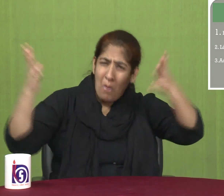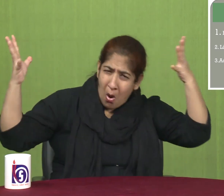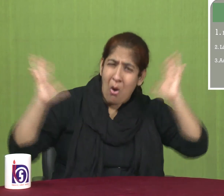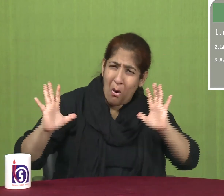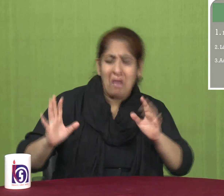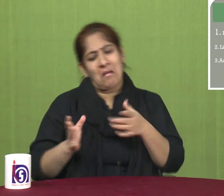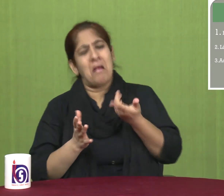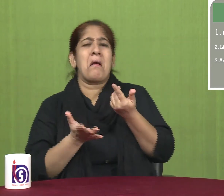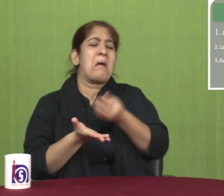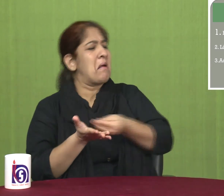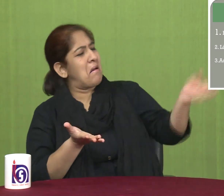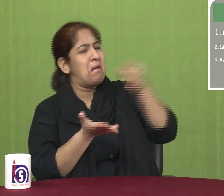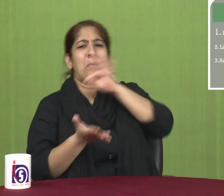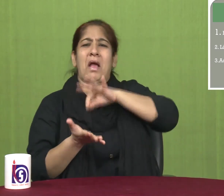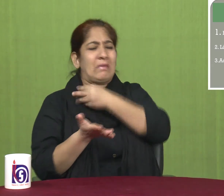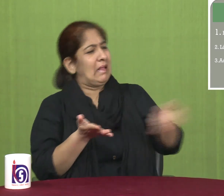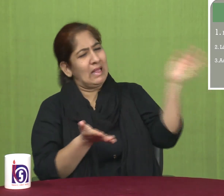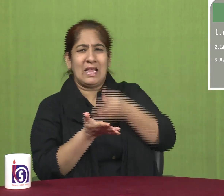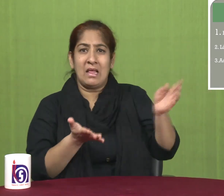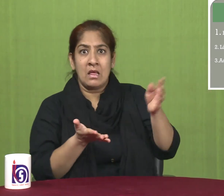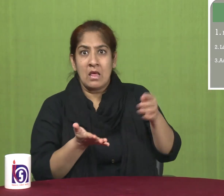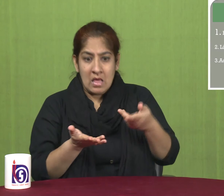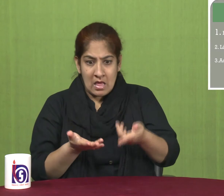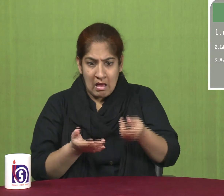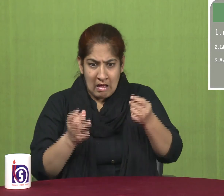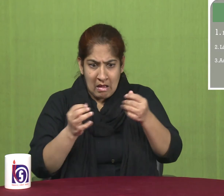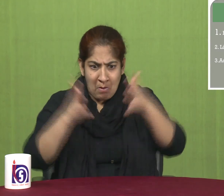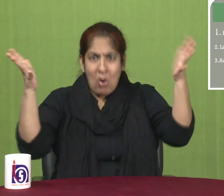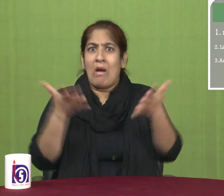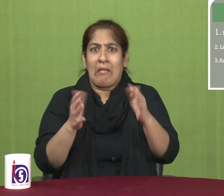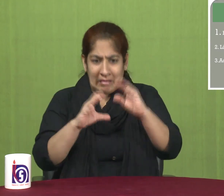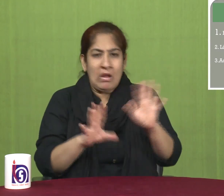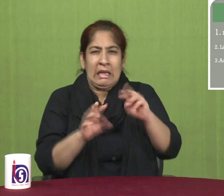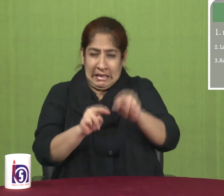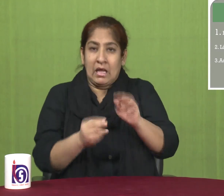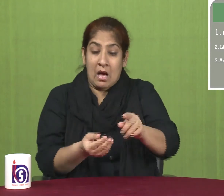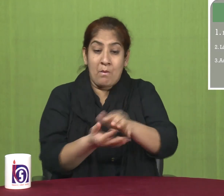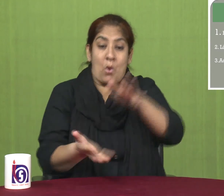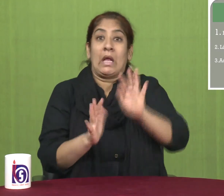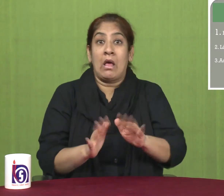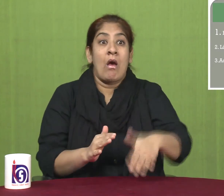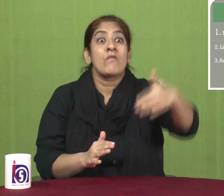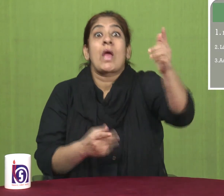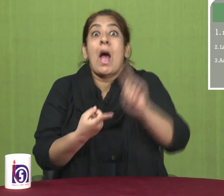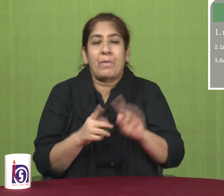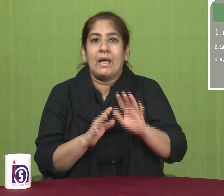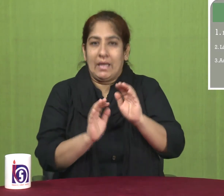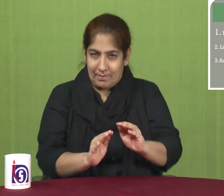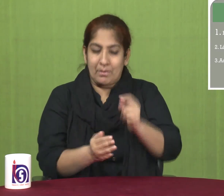of cash, then it's okay, we can spend the money. But if we have less cash, then we need to keep